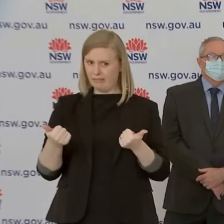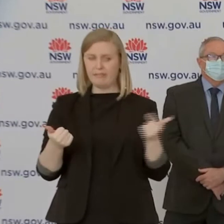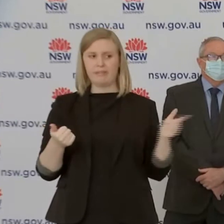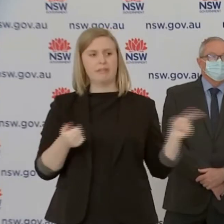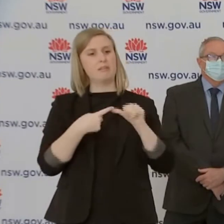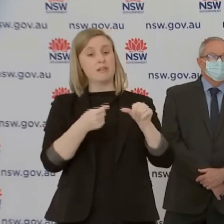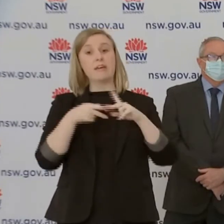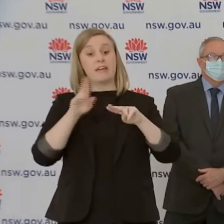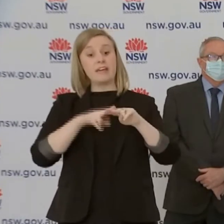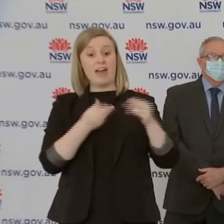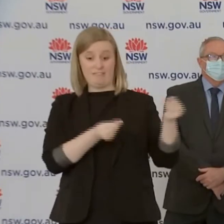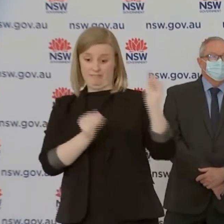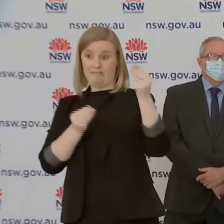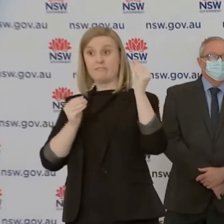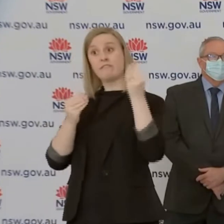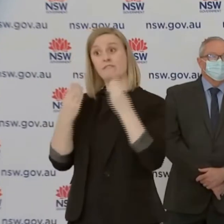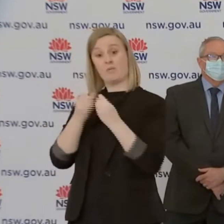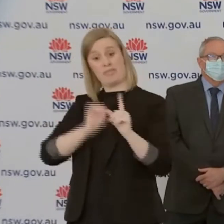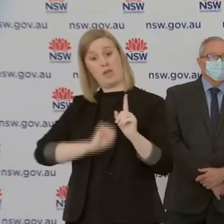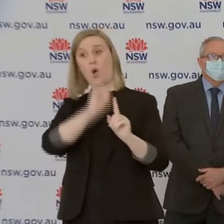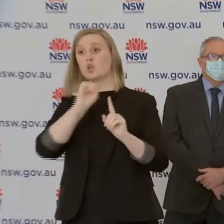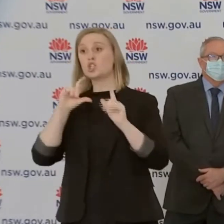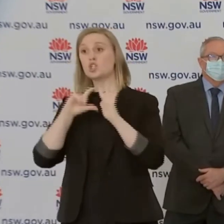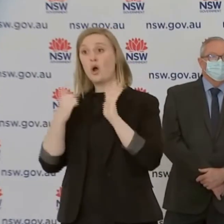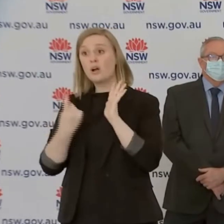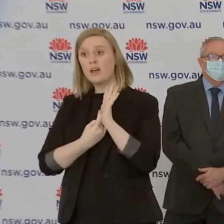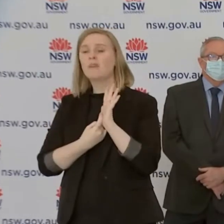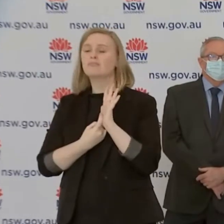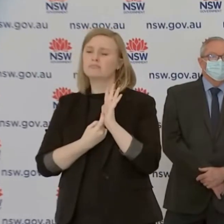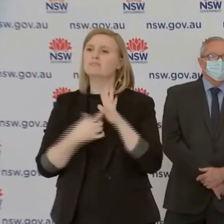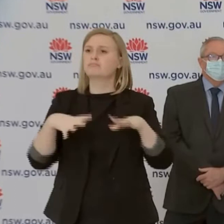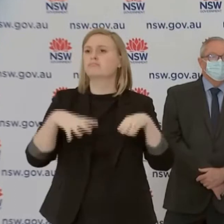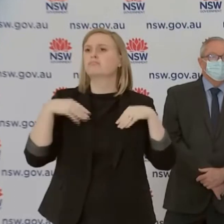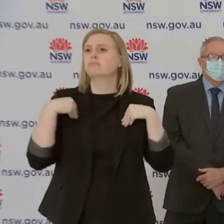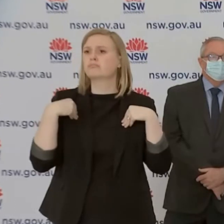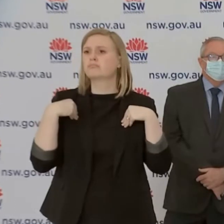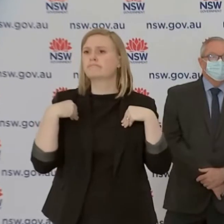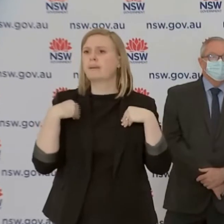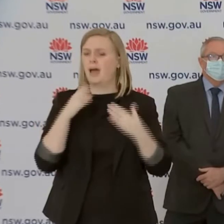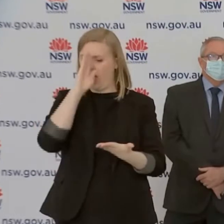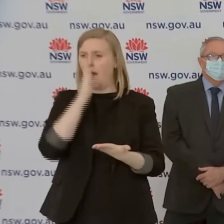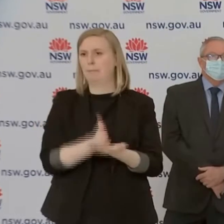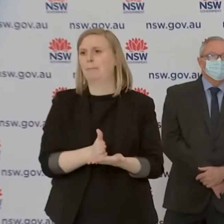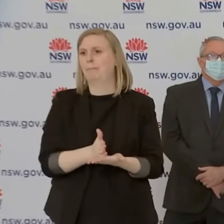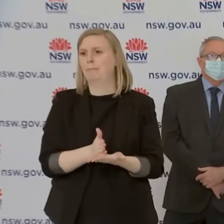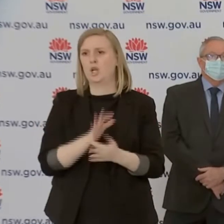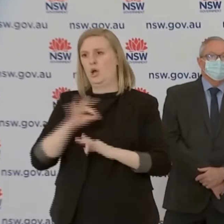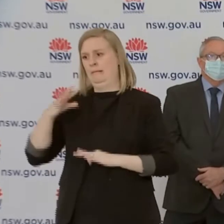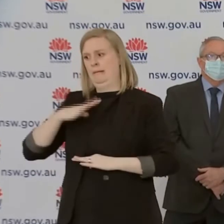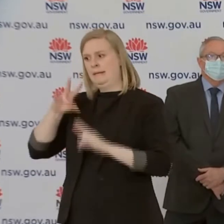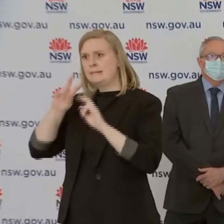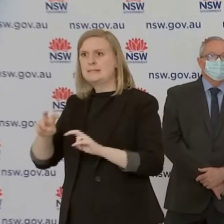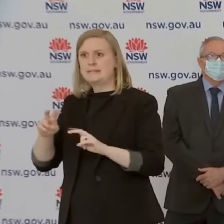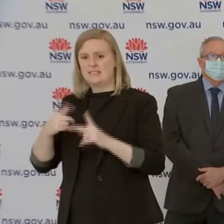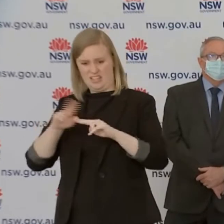certificate from a doctor, from their own general practitioner, that would be, unequivocal evidence to a police officer if they could match